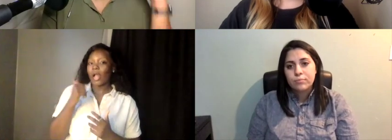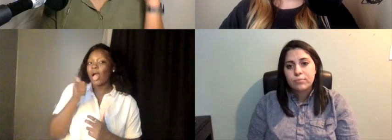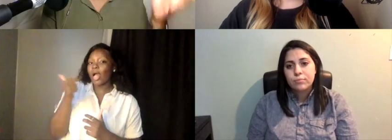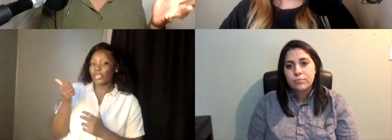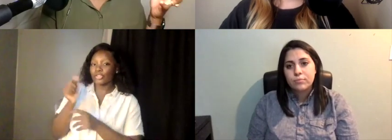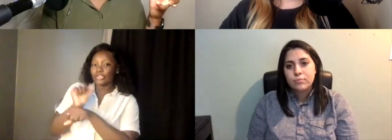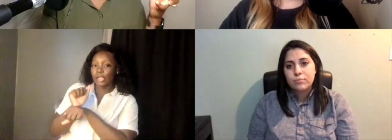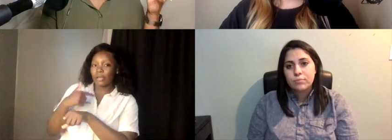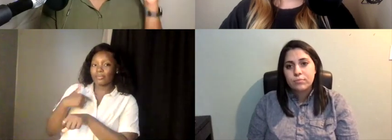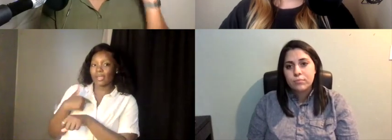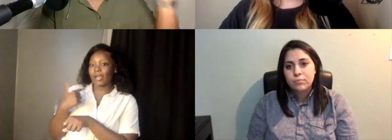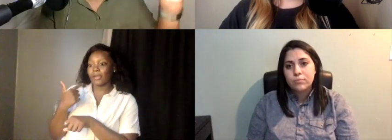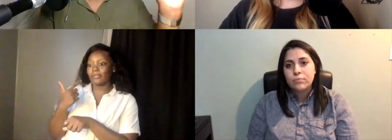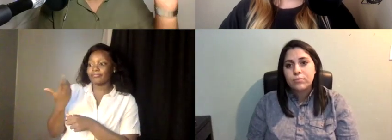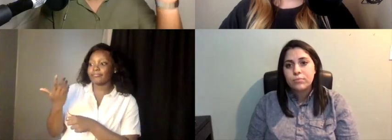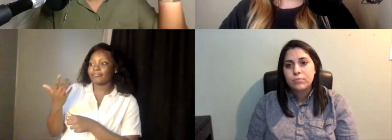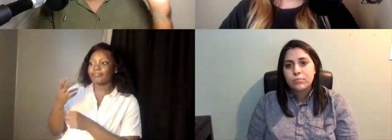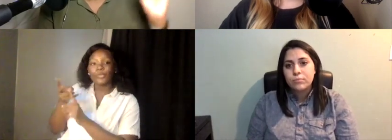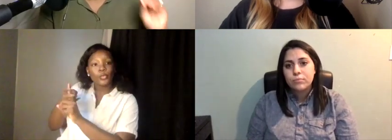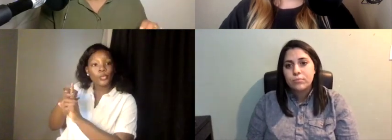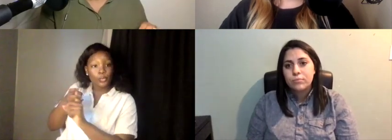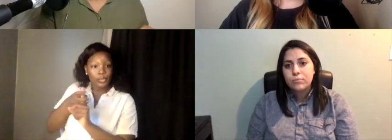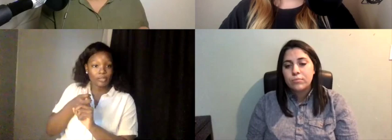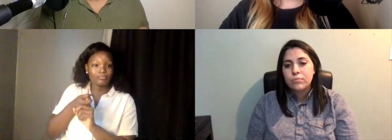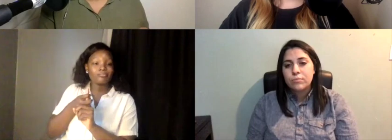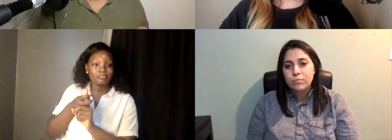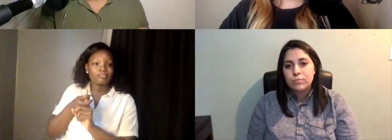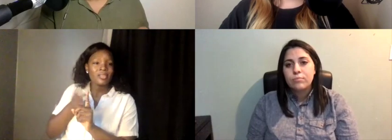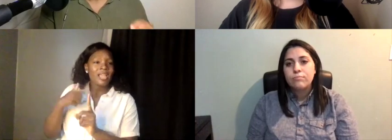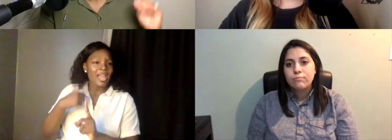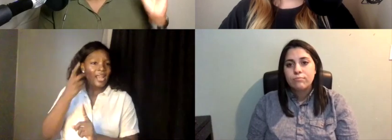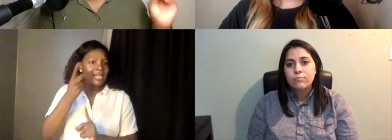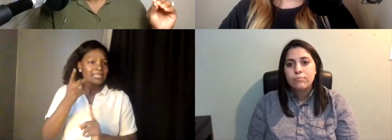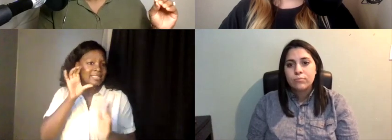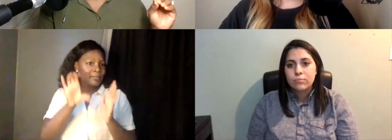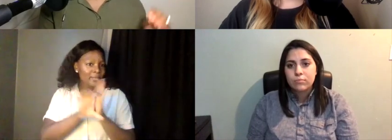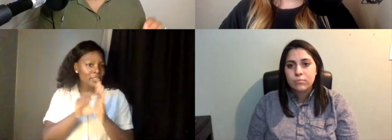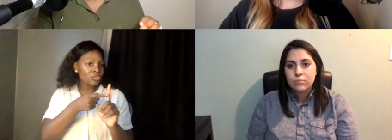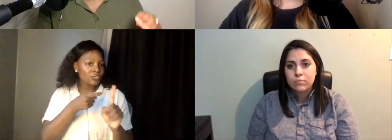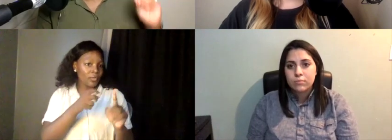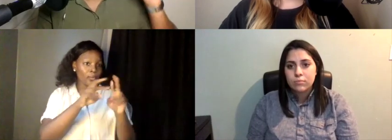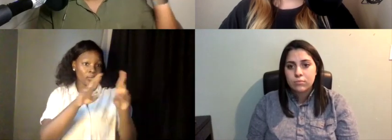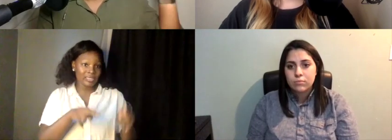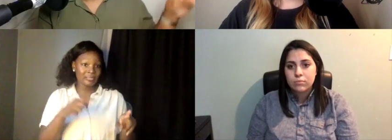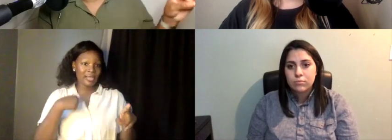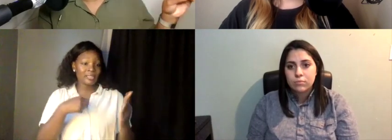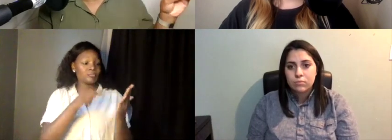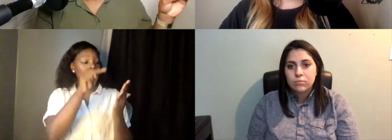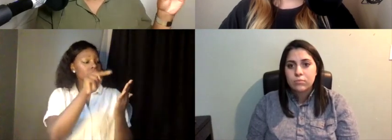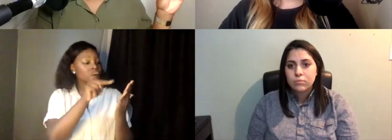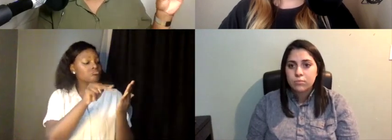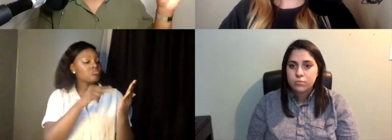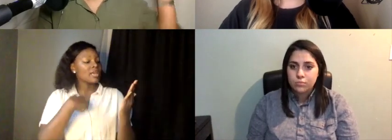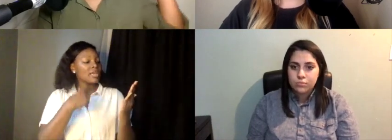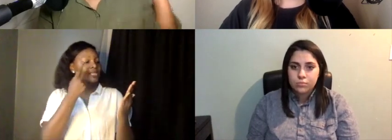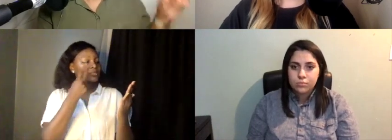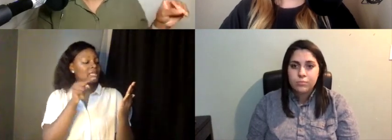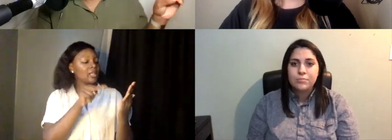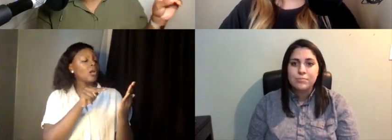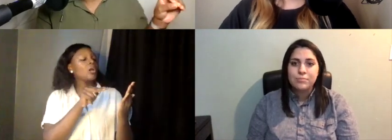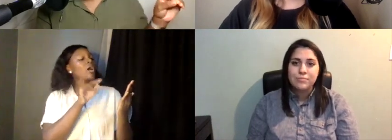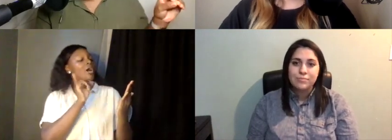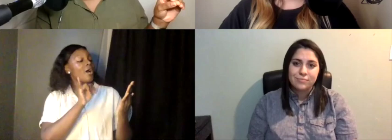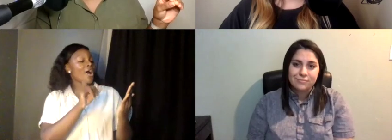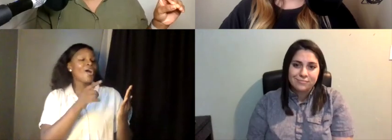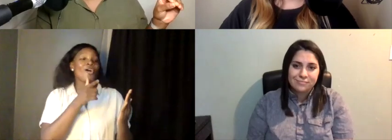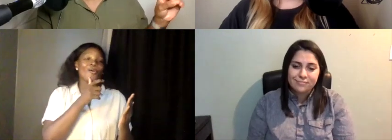when I see pictures on certain people's resume, I can tell who were like the communication majors in